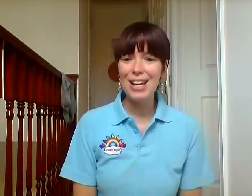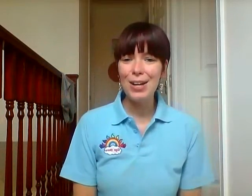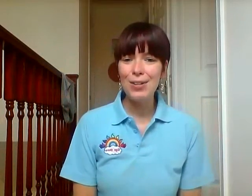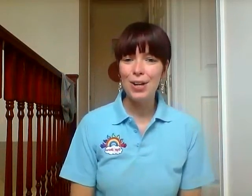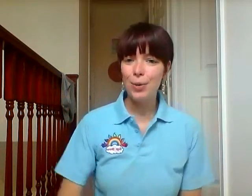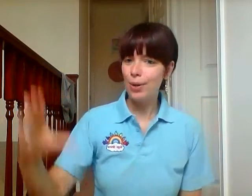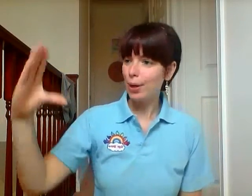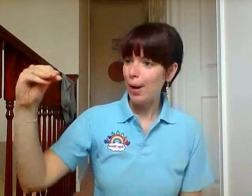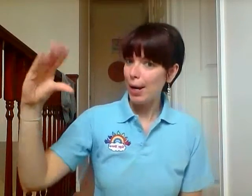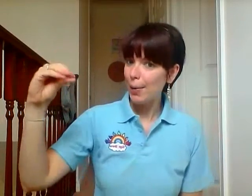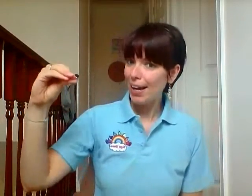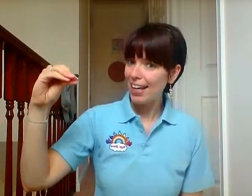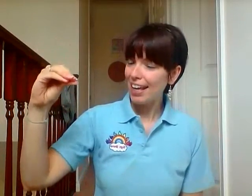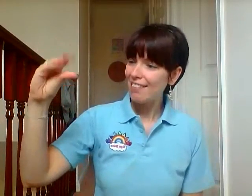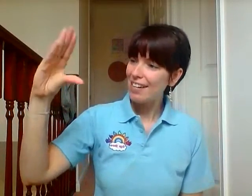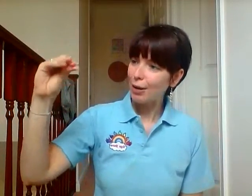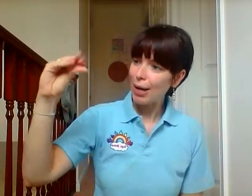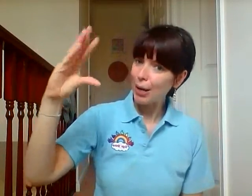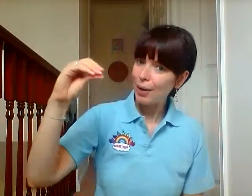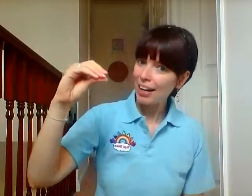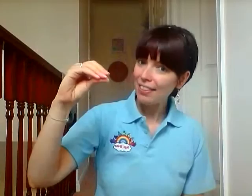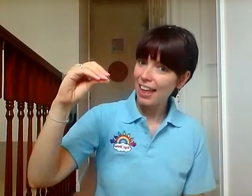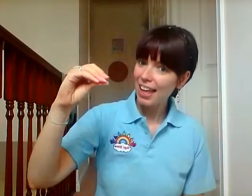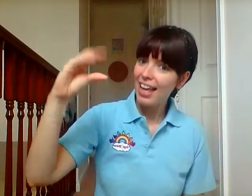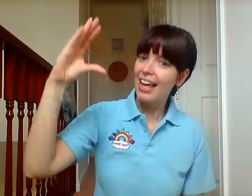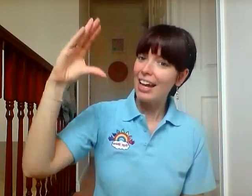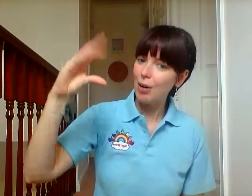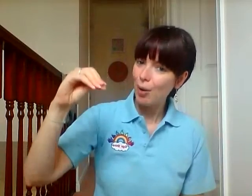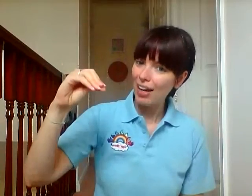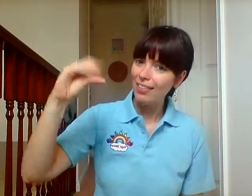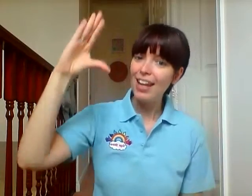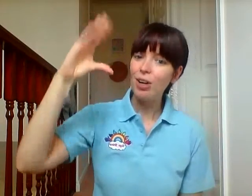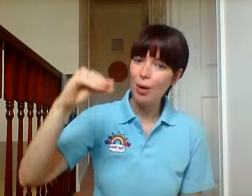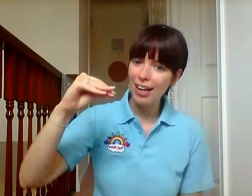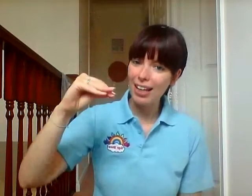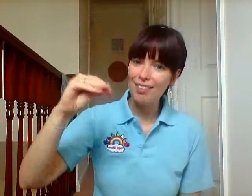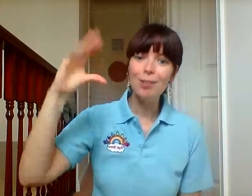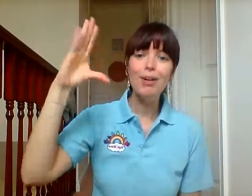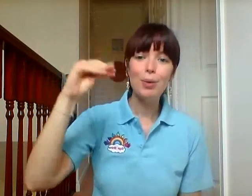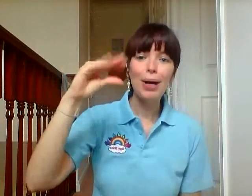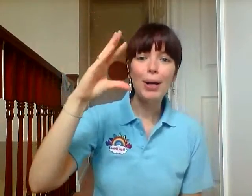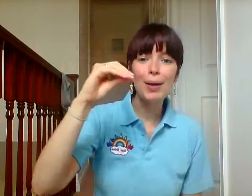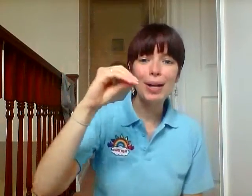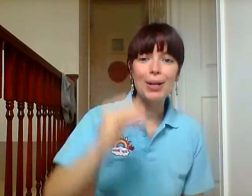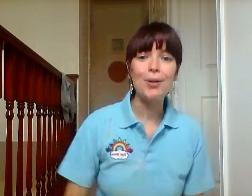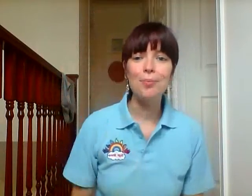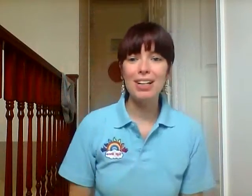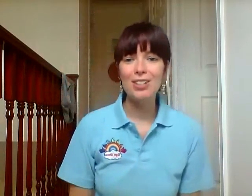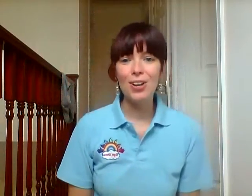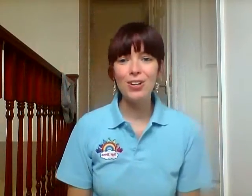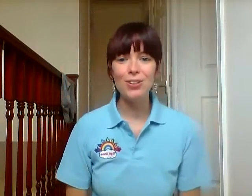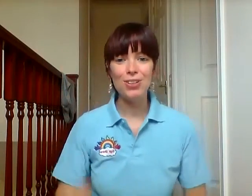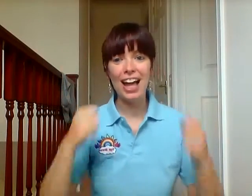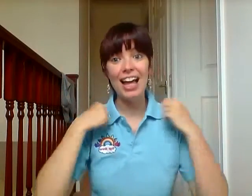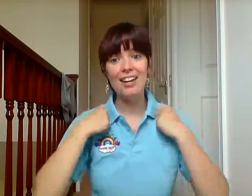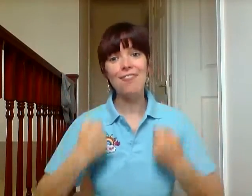E-I-E-I-O, with a quack quack here and a quack quack there, here a quack, there a quack, everywhere a quack quack. Old Macdonald had a